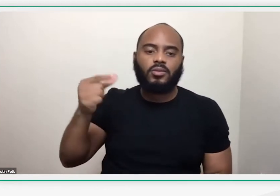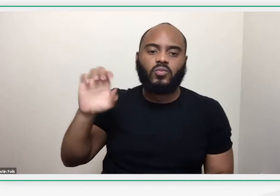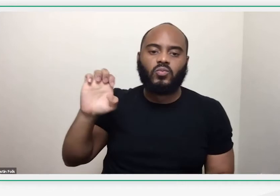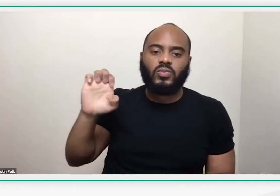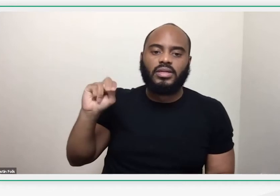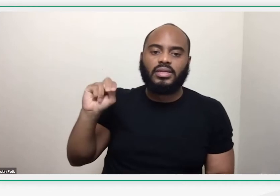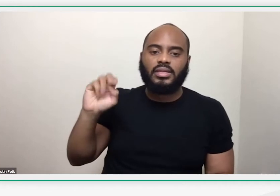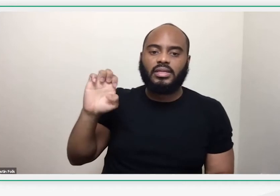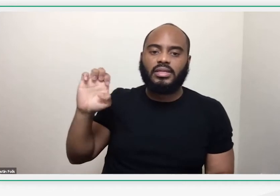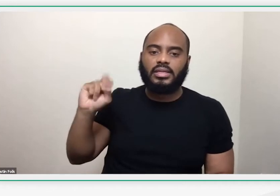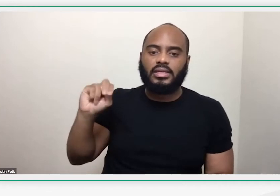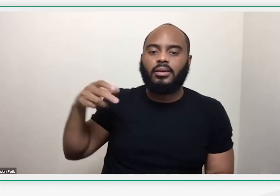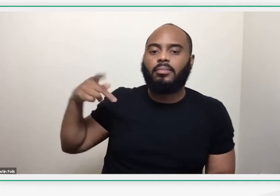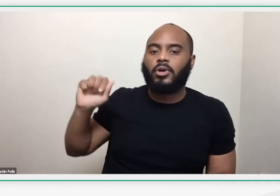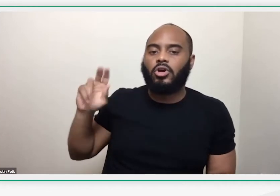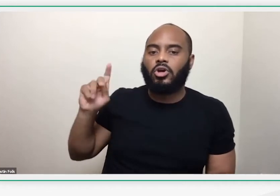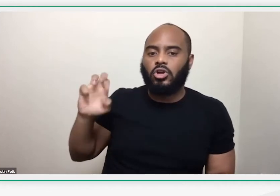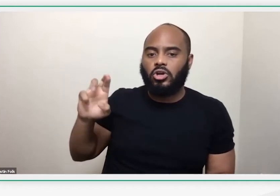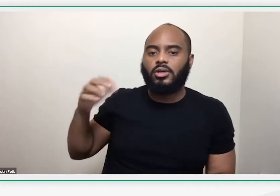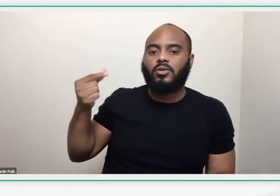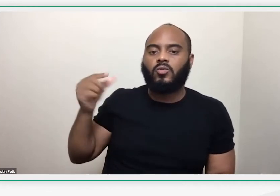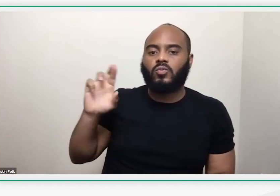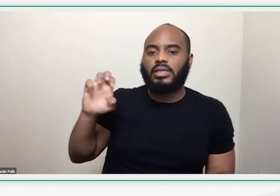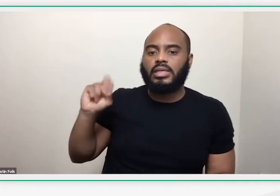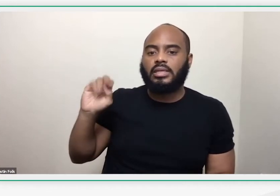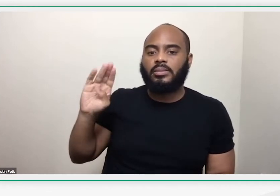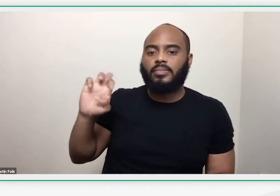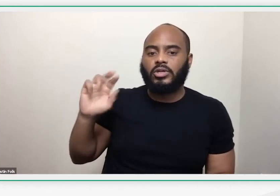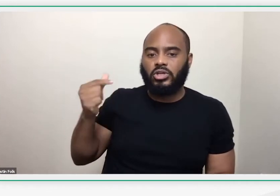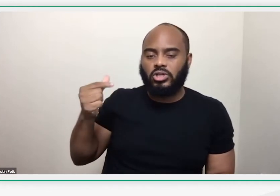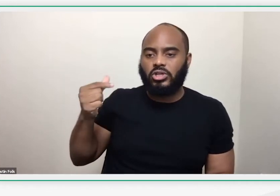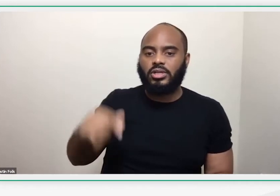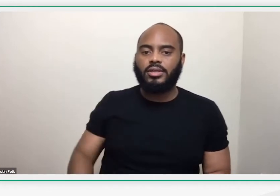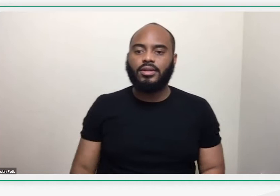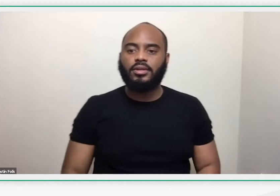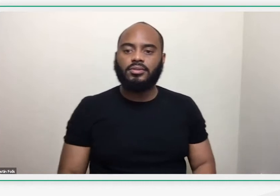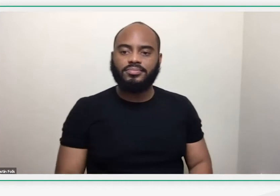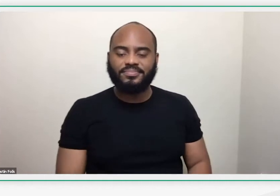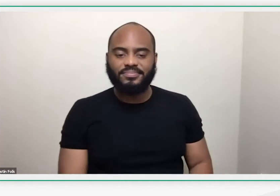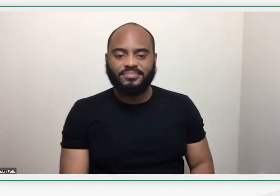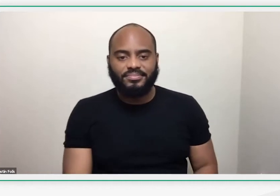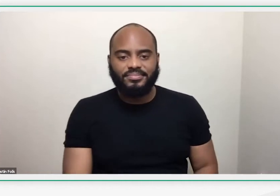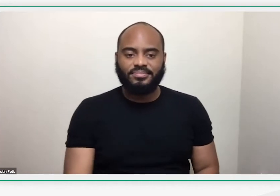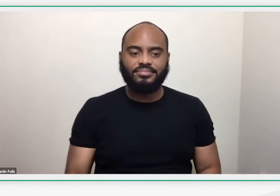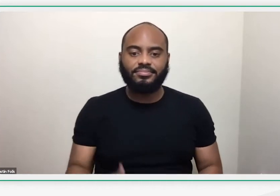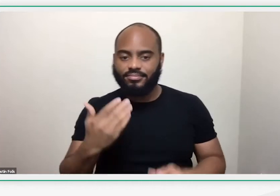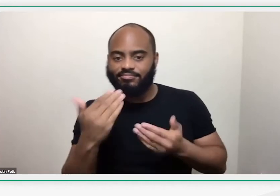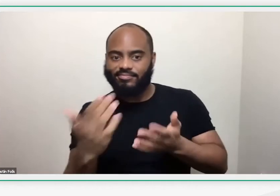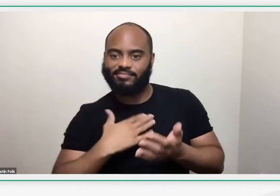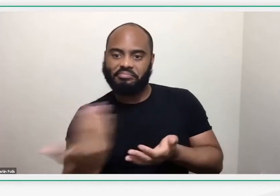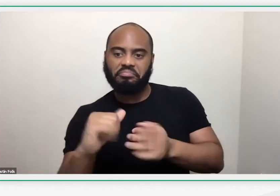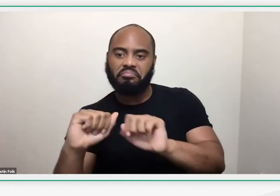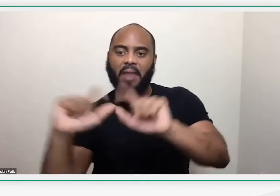Folks, I'd like to welcome a guest tonight, Janine Parker Greenberg.